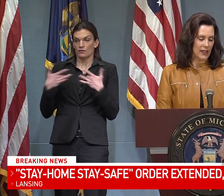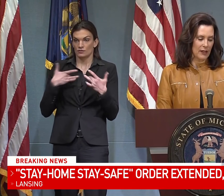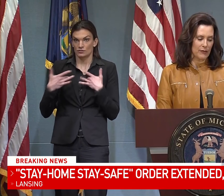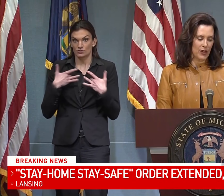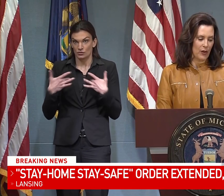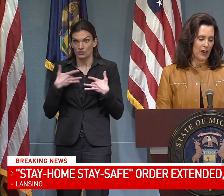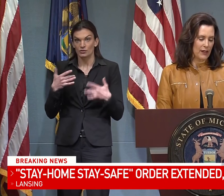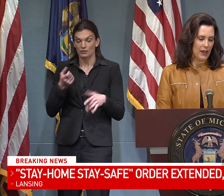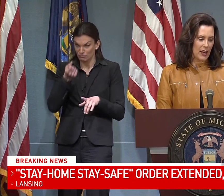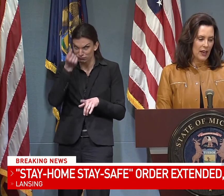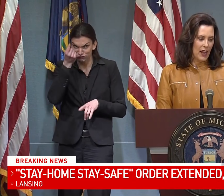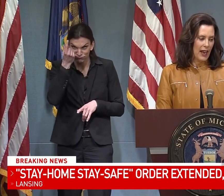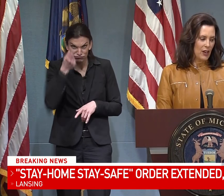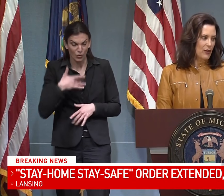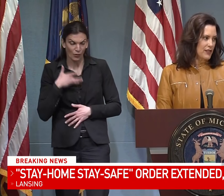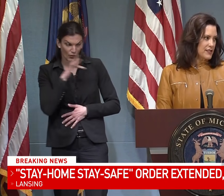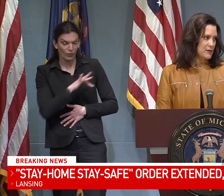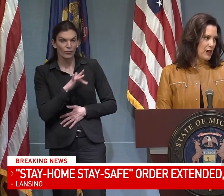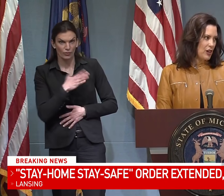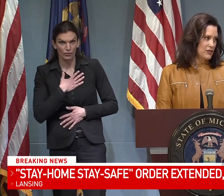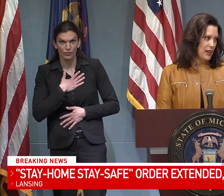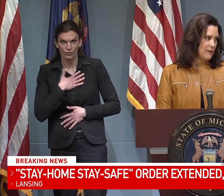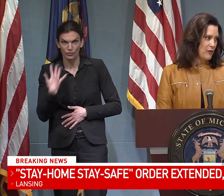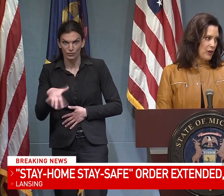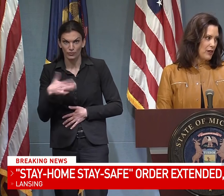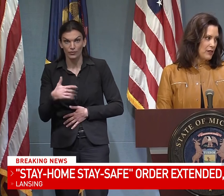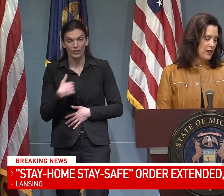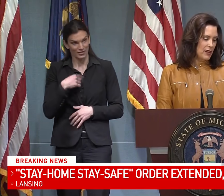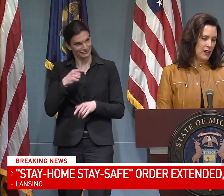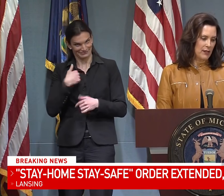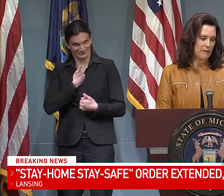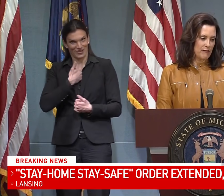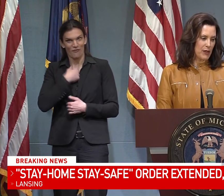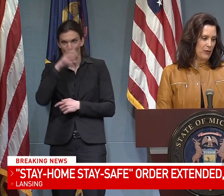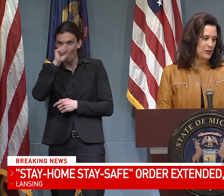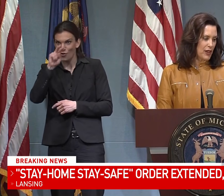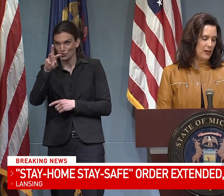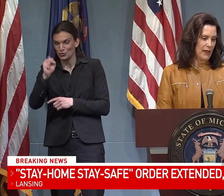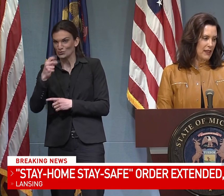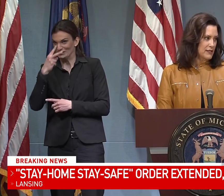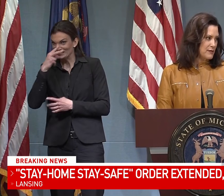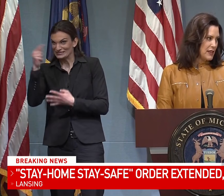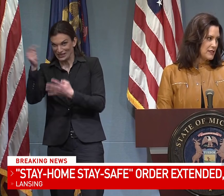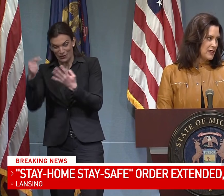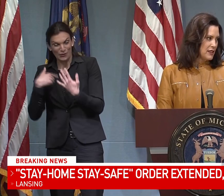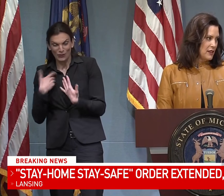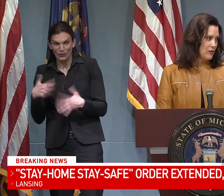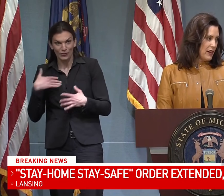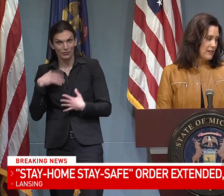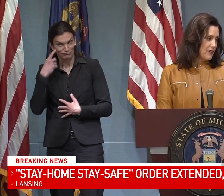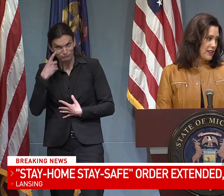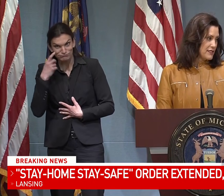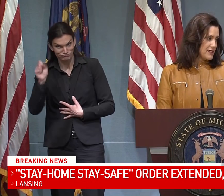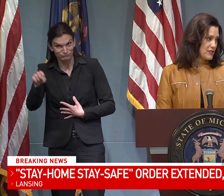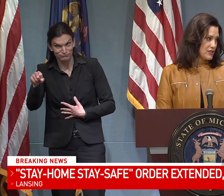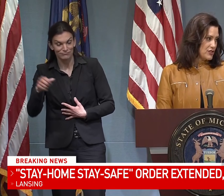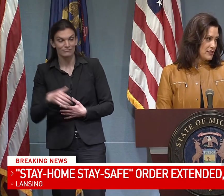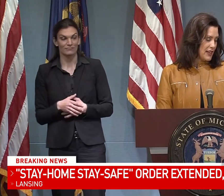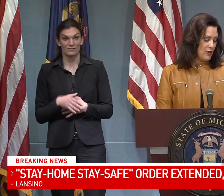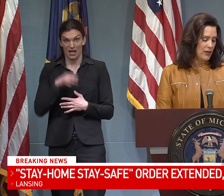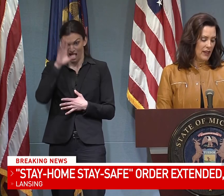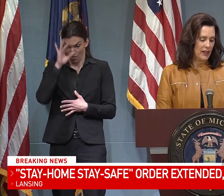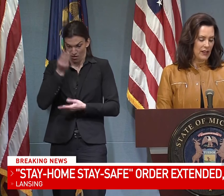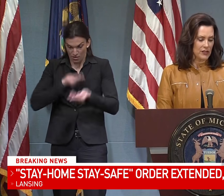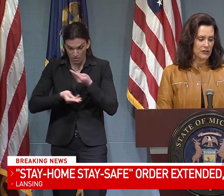and I know that this has been a hard time for people trying to make ends meet when everything's essentially